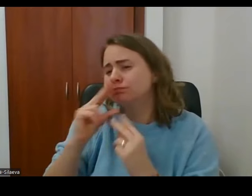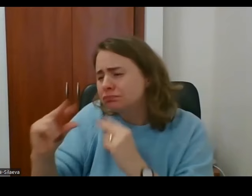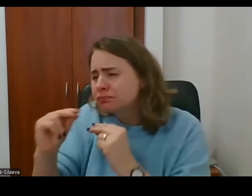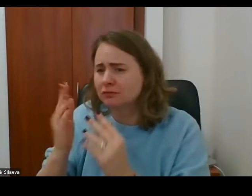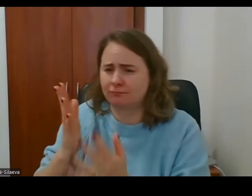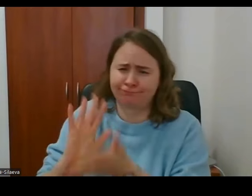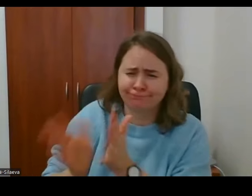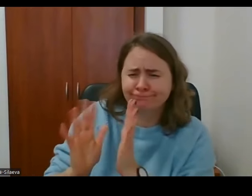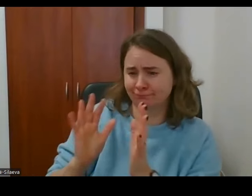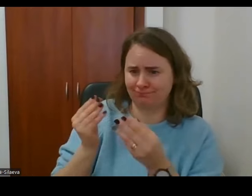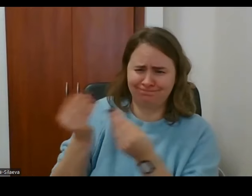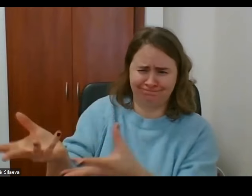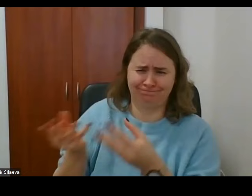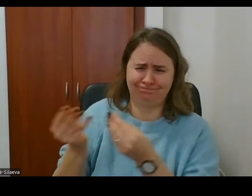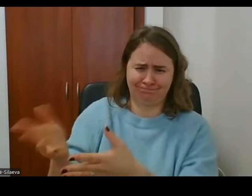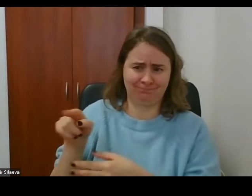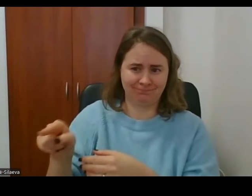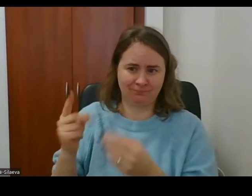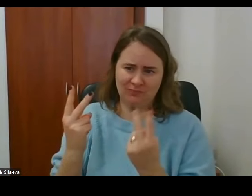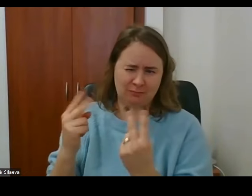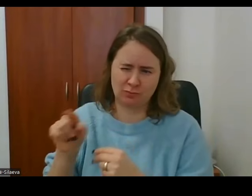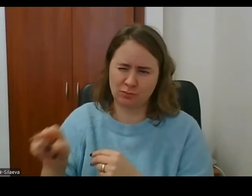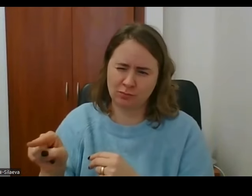access and